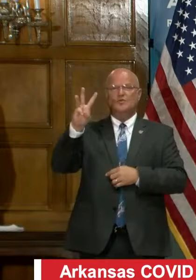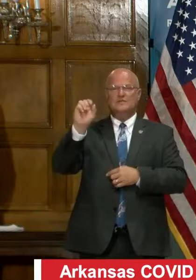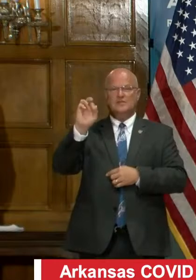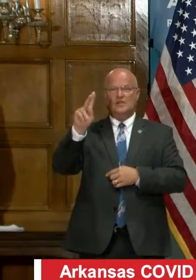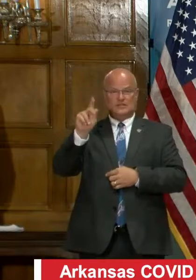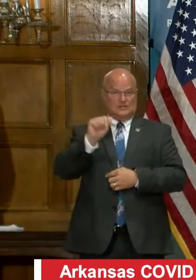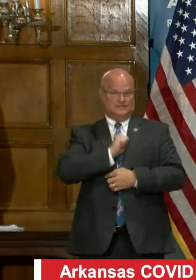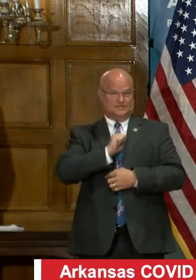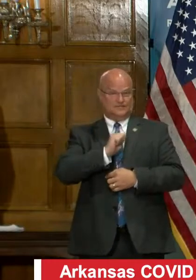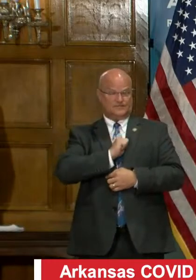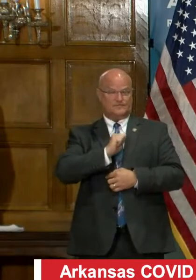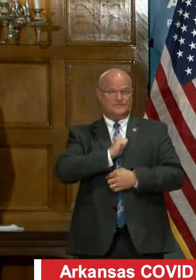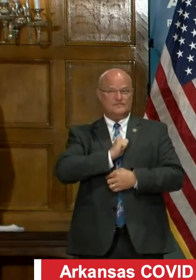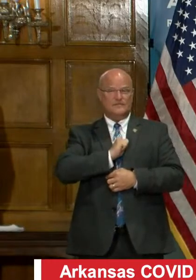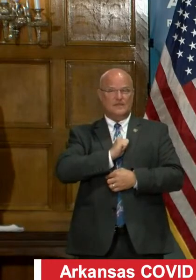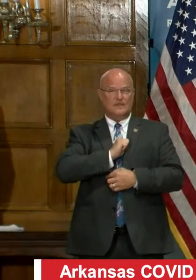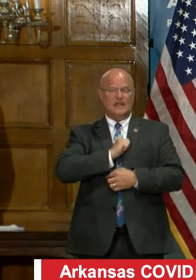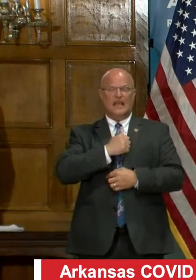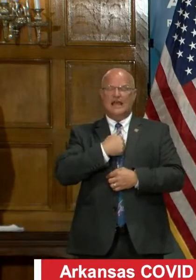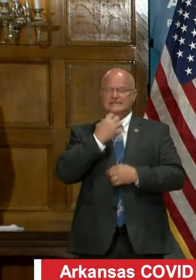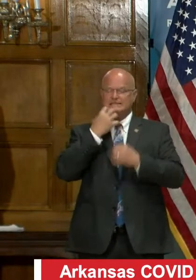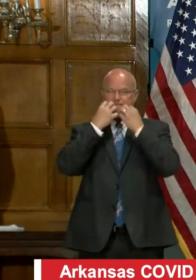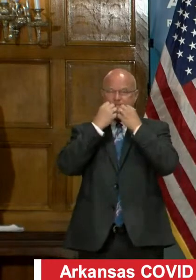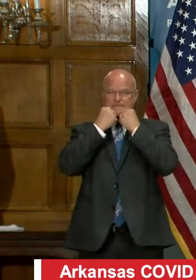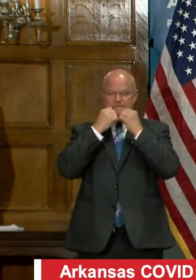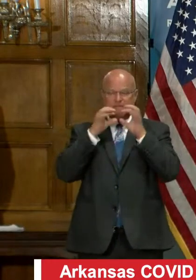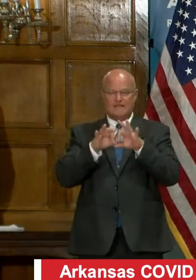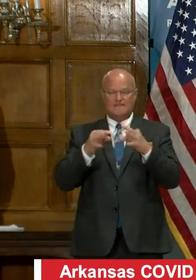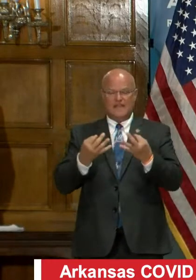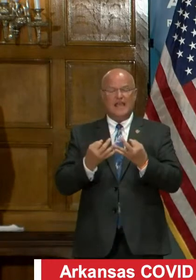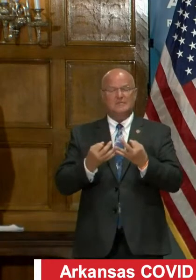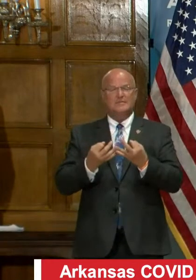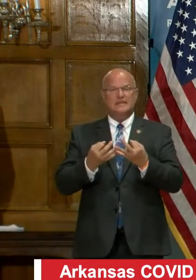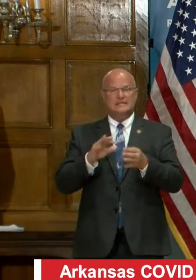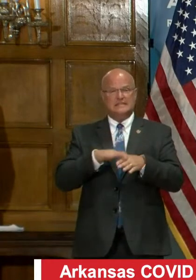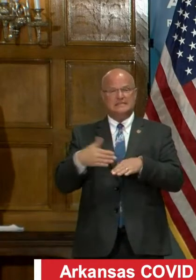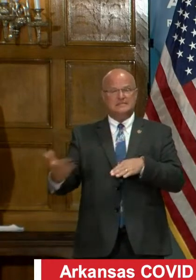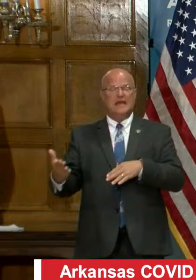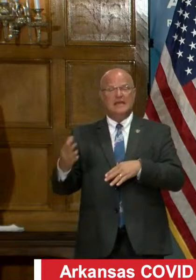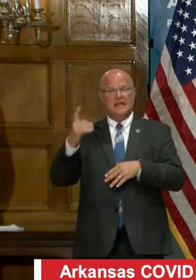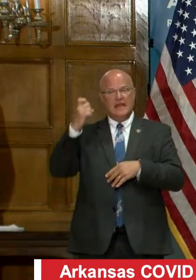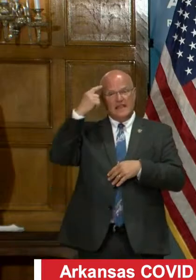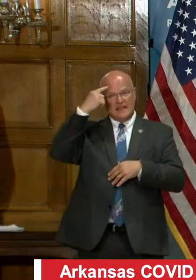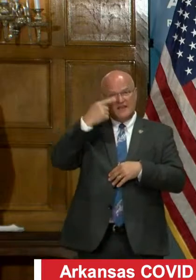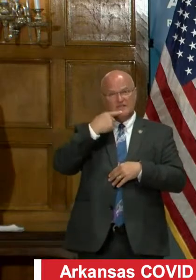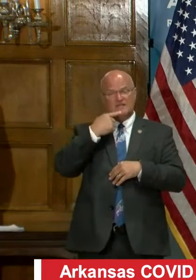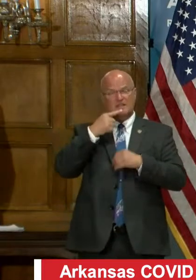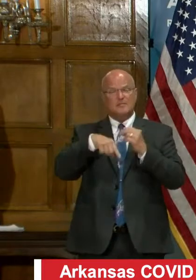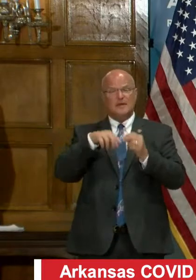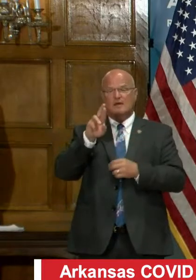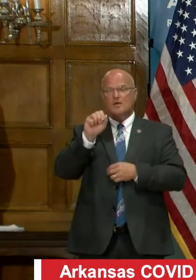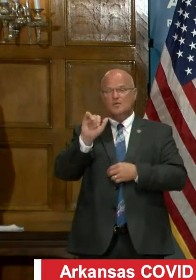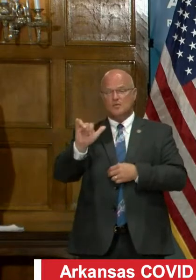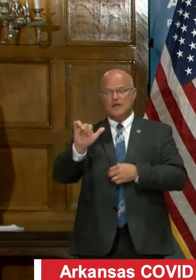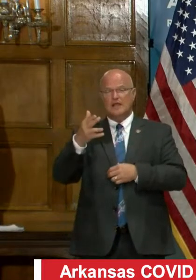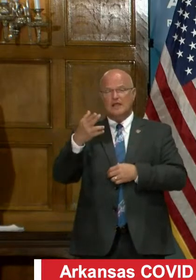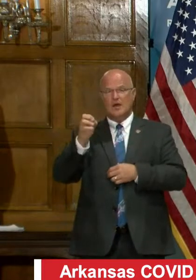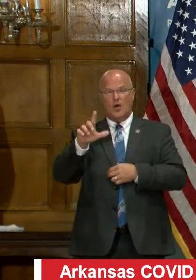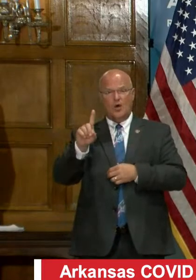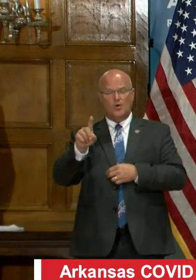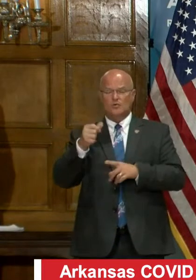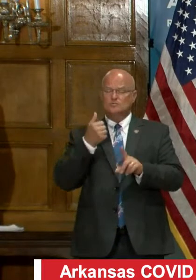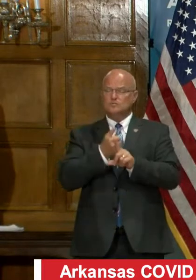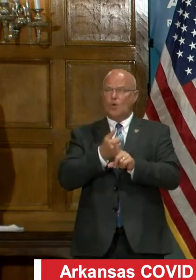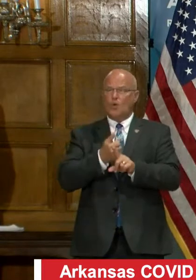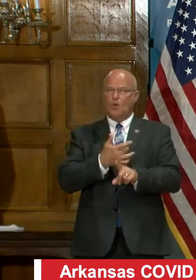who just recently lost a very close friend of our family, Dr. Ray Hull, that the governor mentioned this weekend, it's something that hits